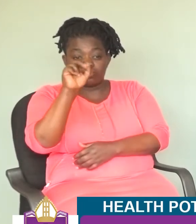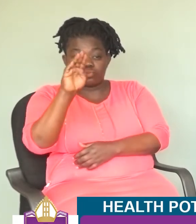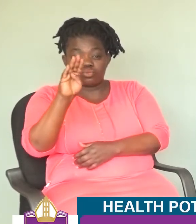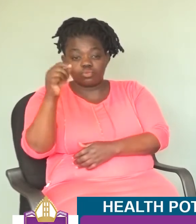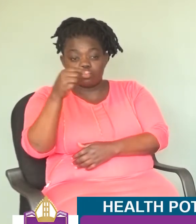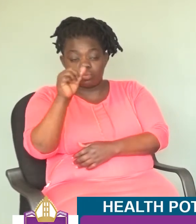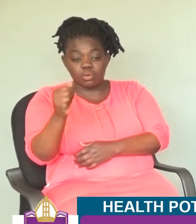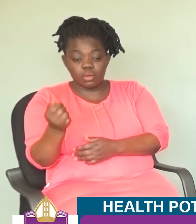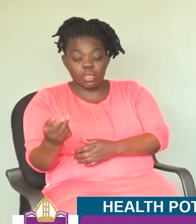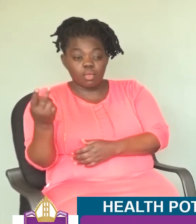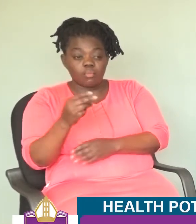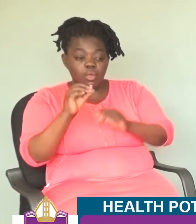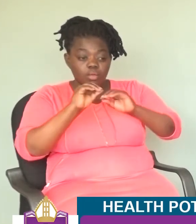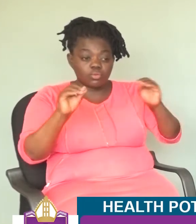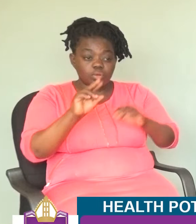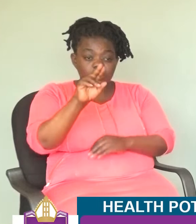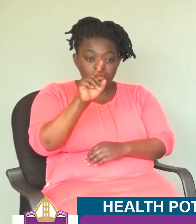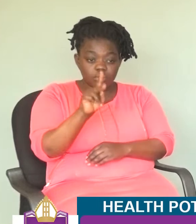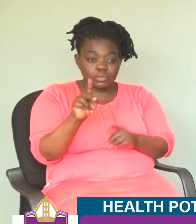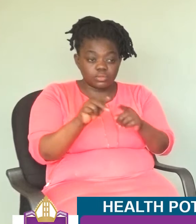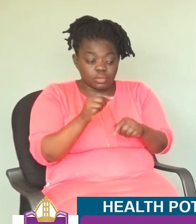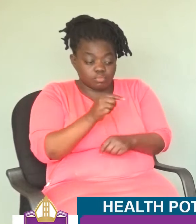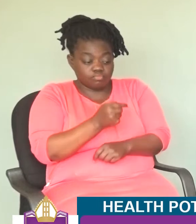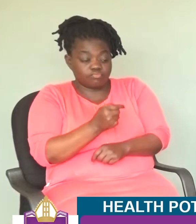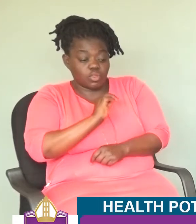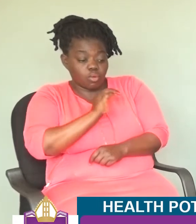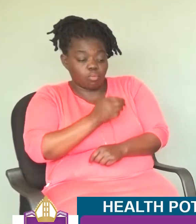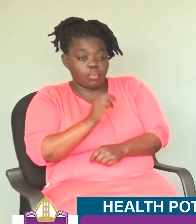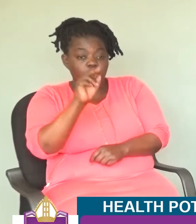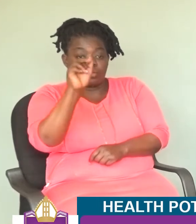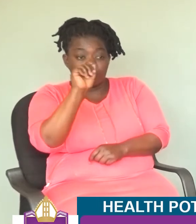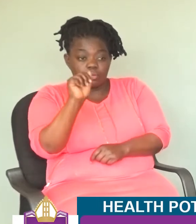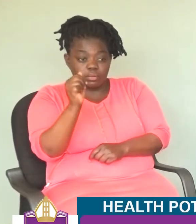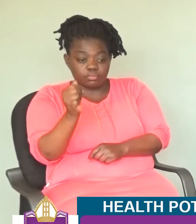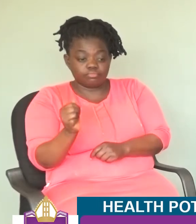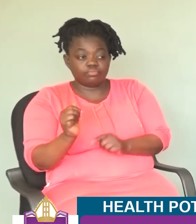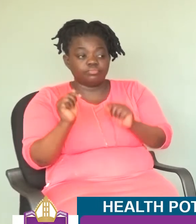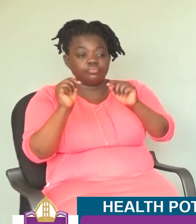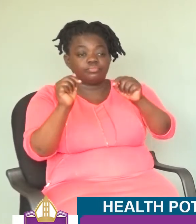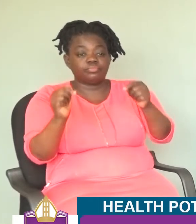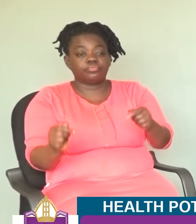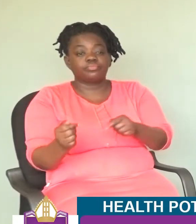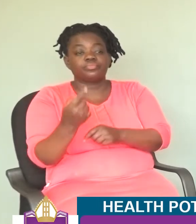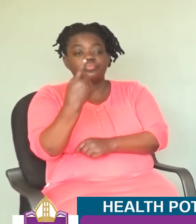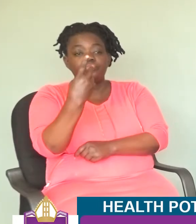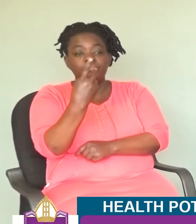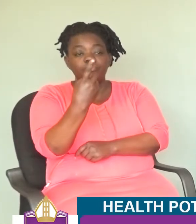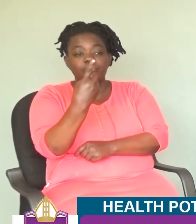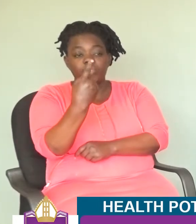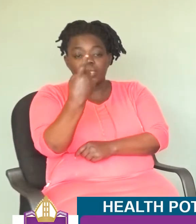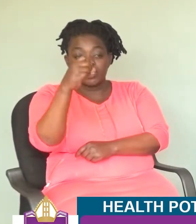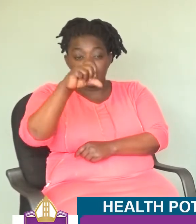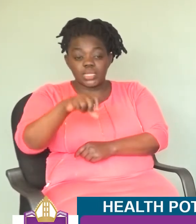both trained outside. I trained the UK, she trained the US. And when we arrived here, early 20s, we realized